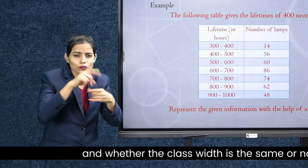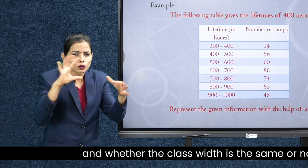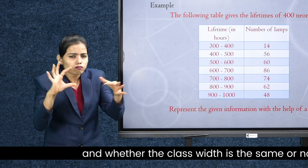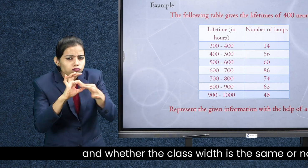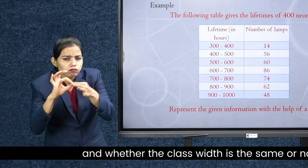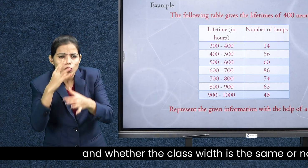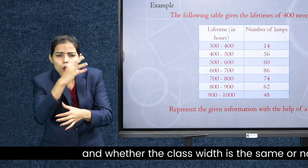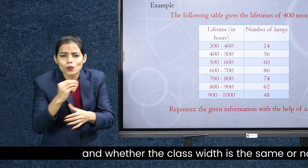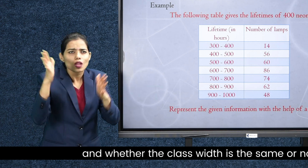or not.